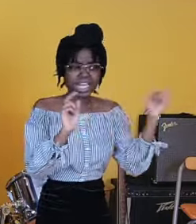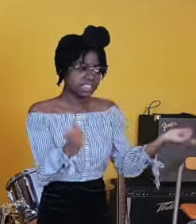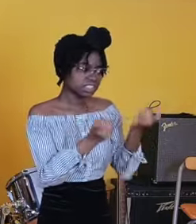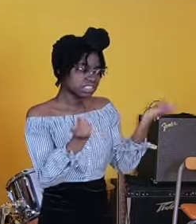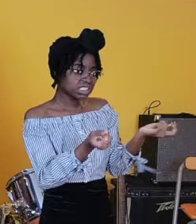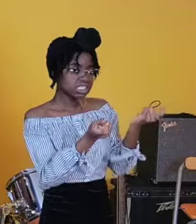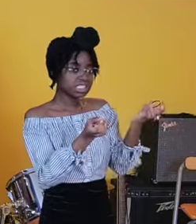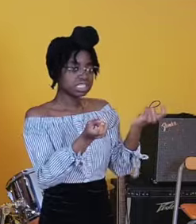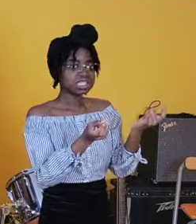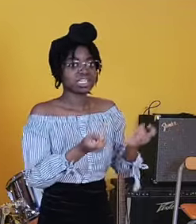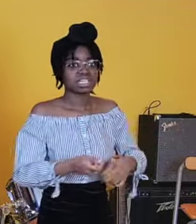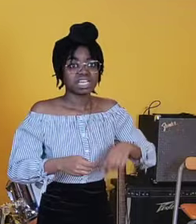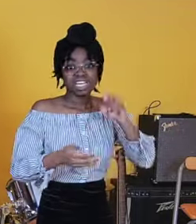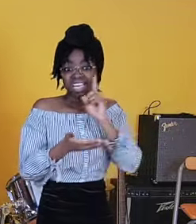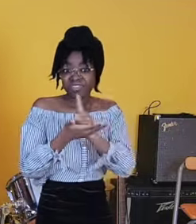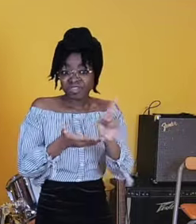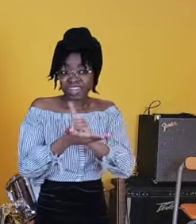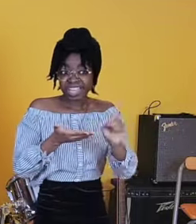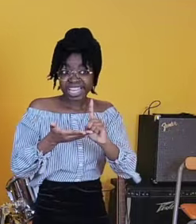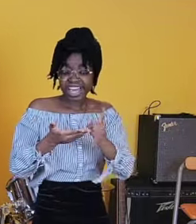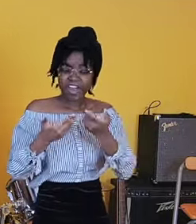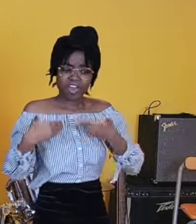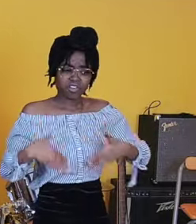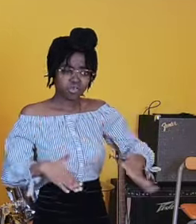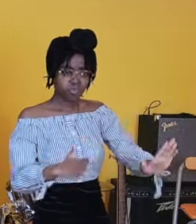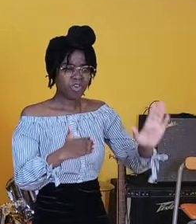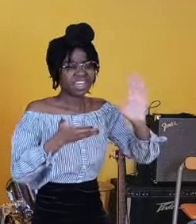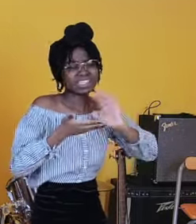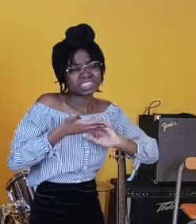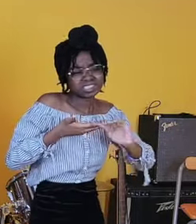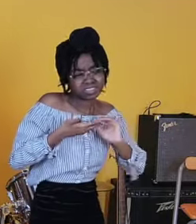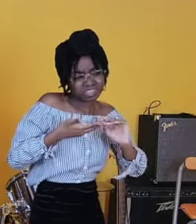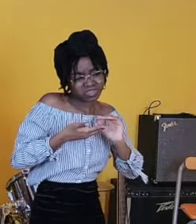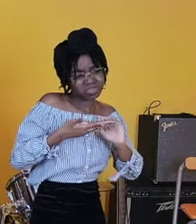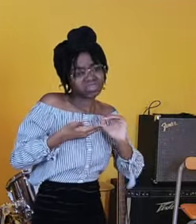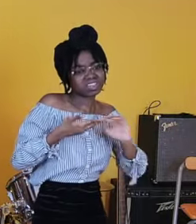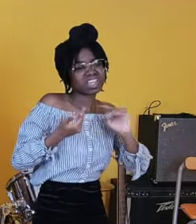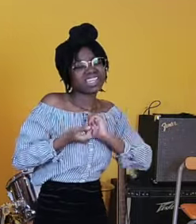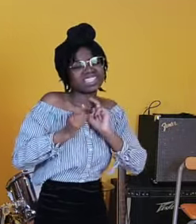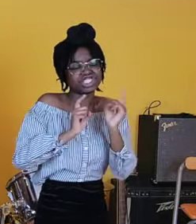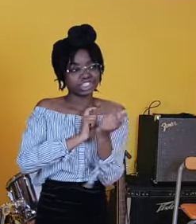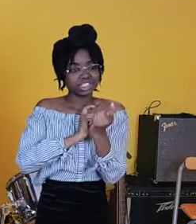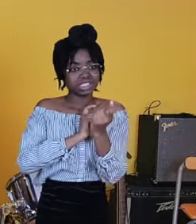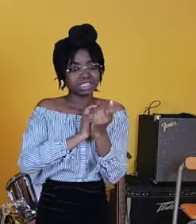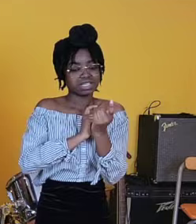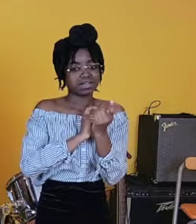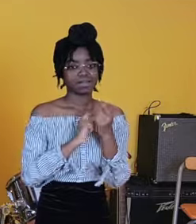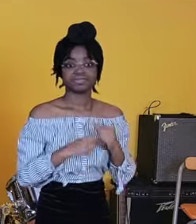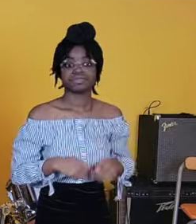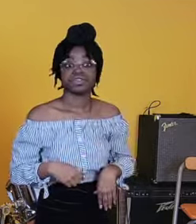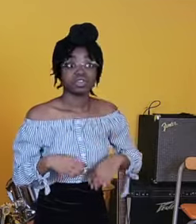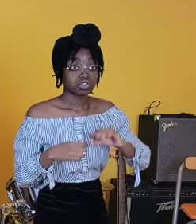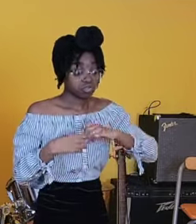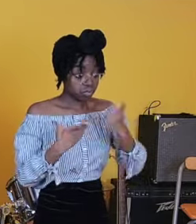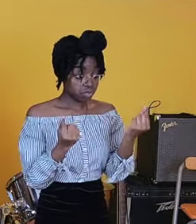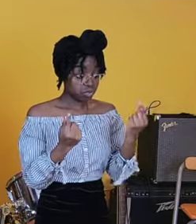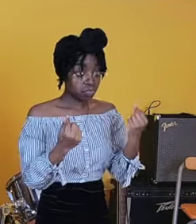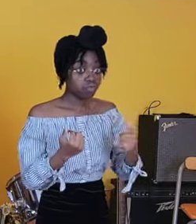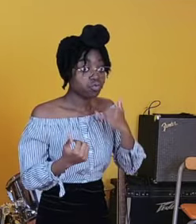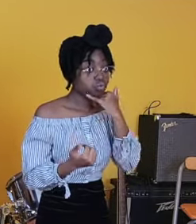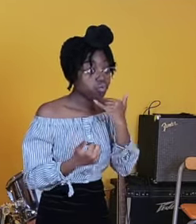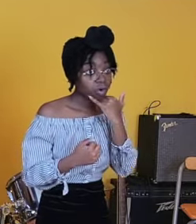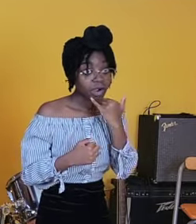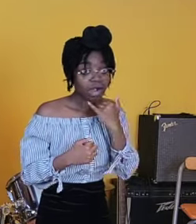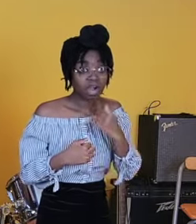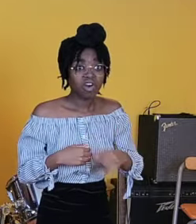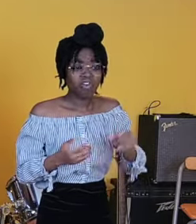repent for the sins. So you and I, we learn when we make mistakes, we learn how to ask for